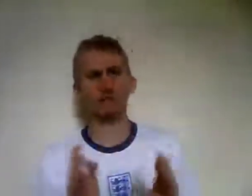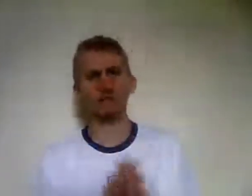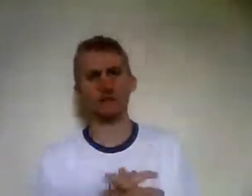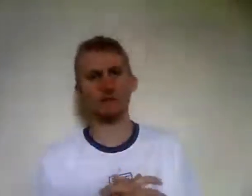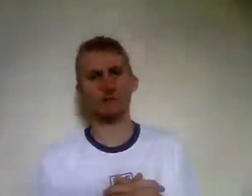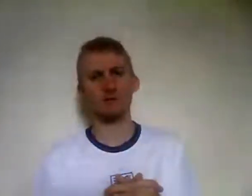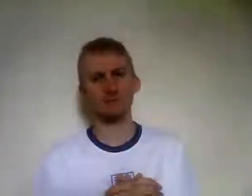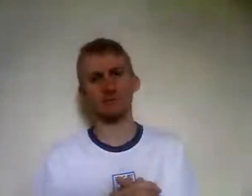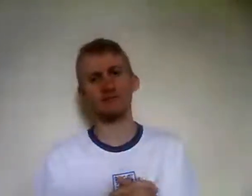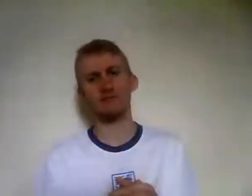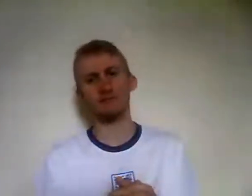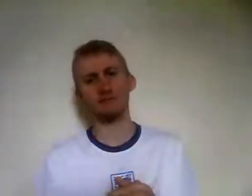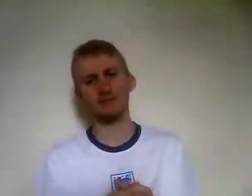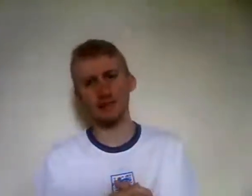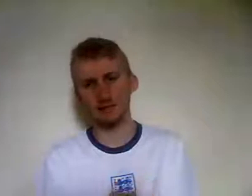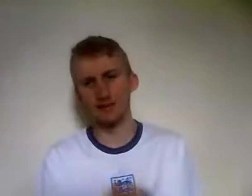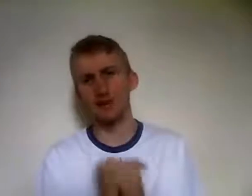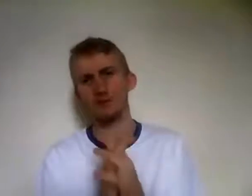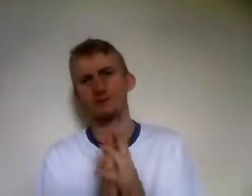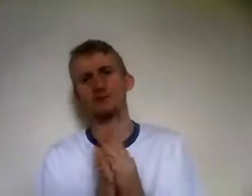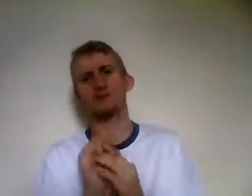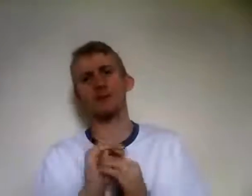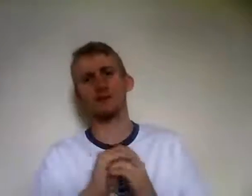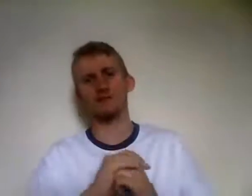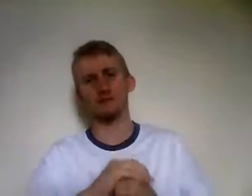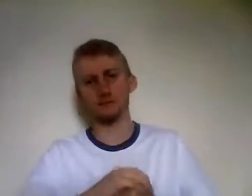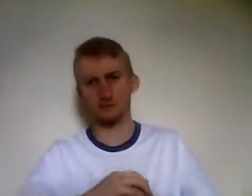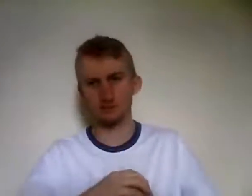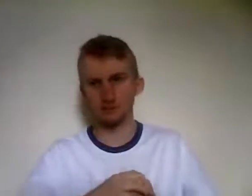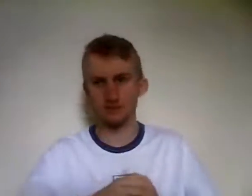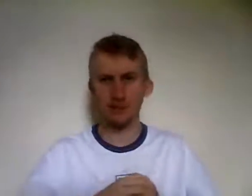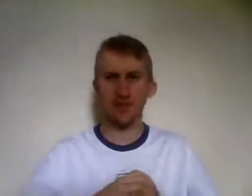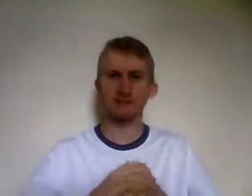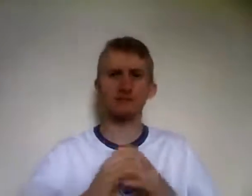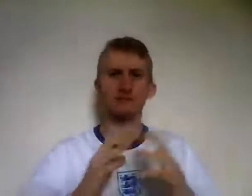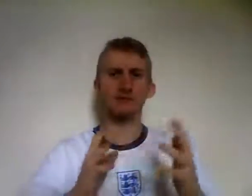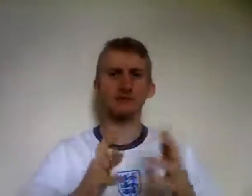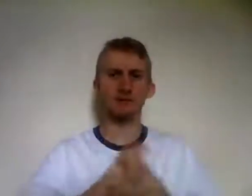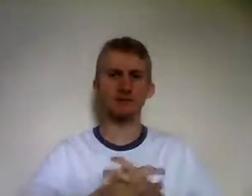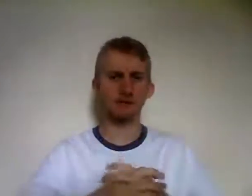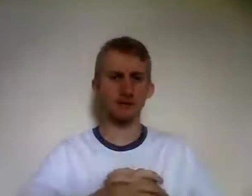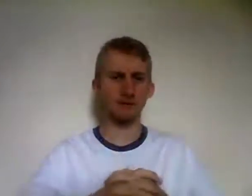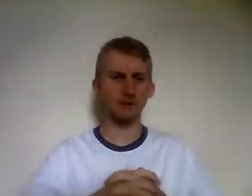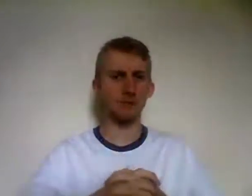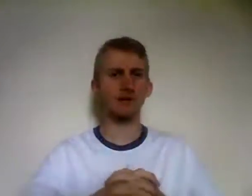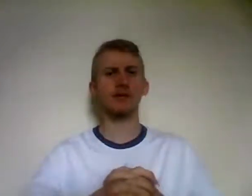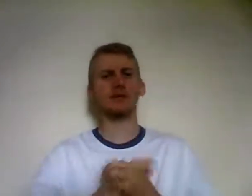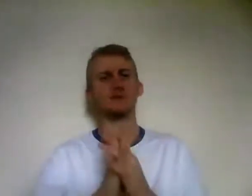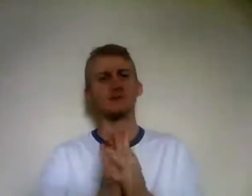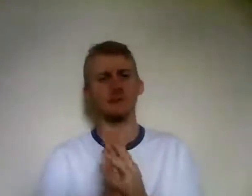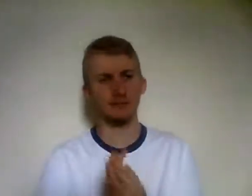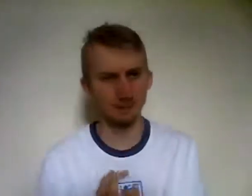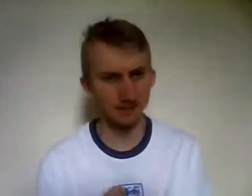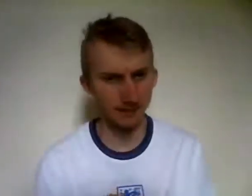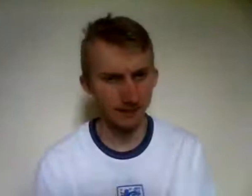staff wages by 50% due to the lack of funds. Several key players left the club, including captain